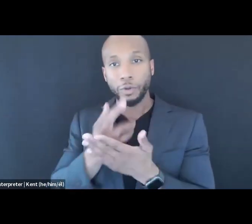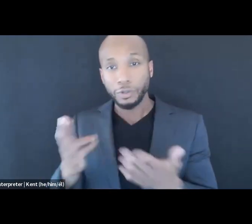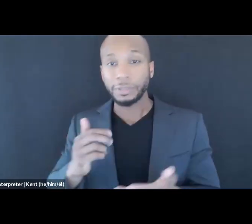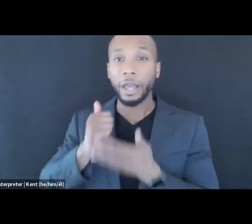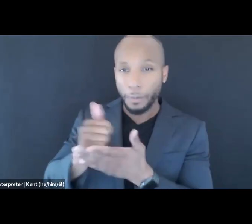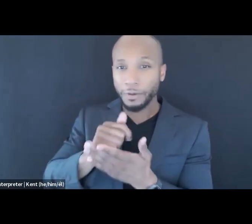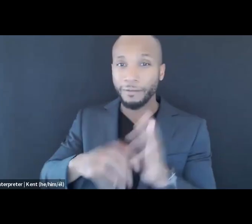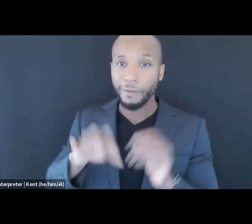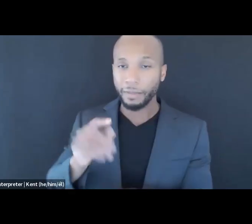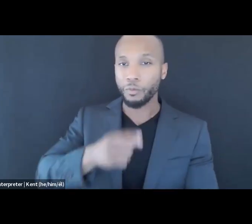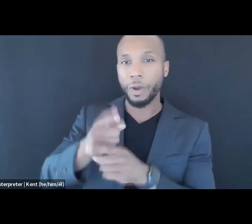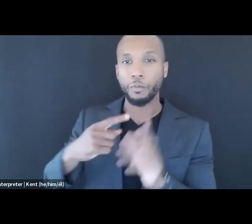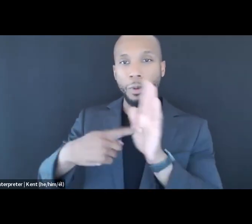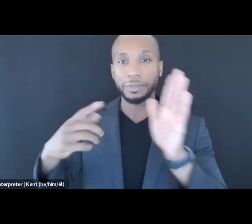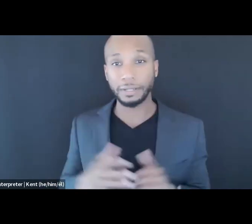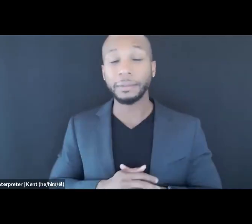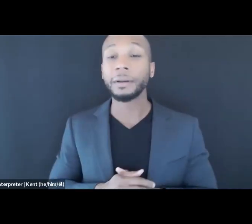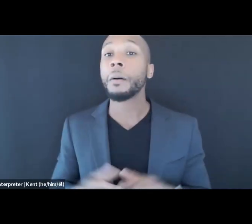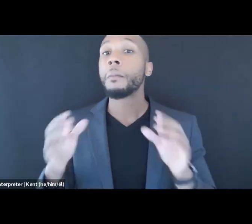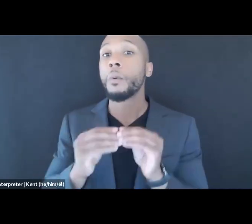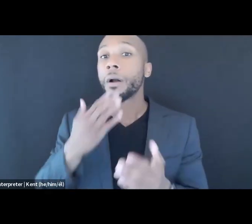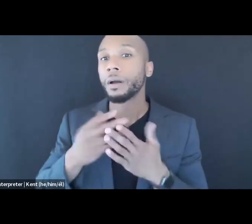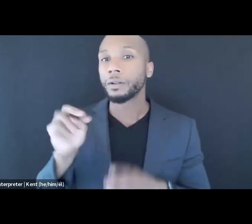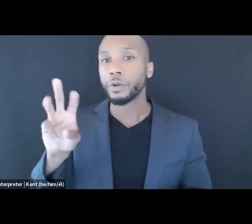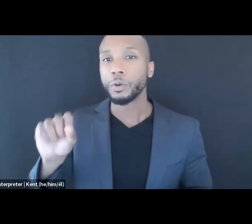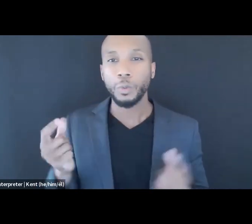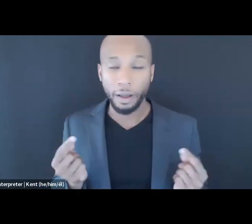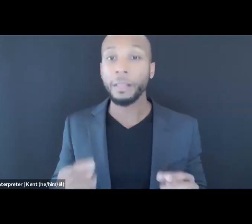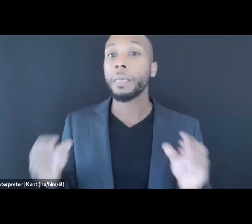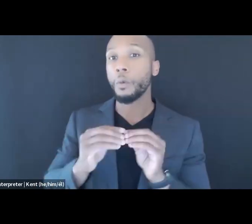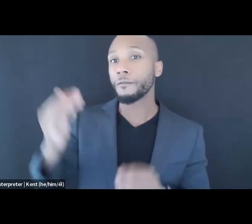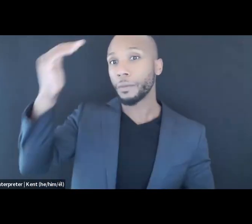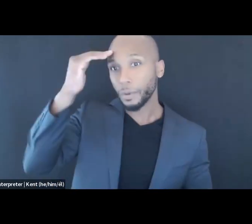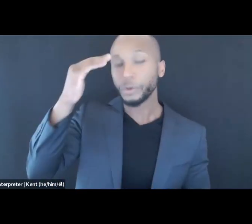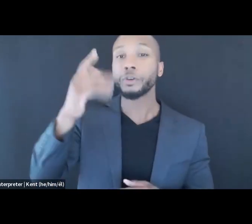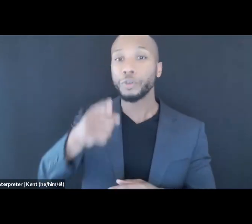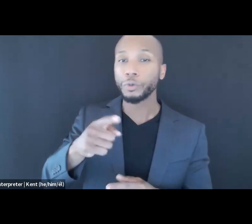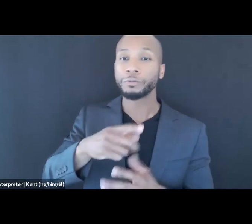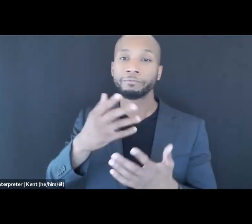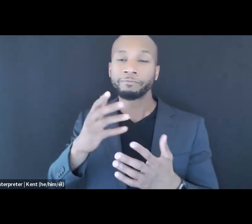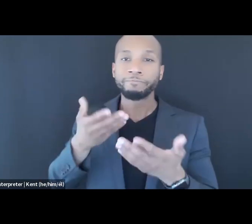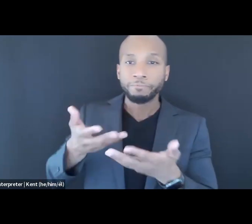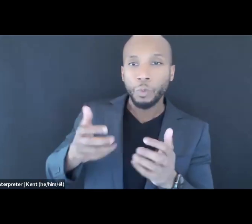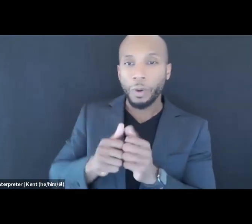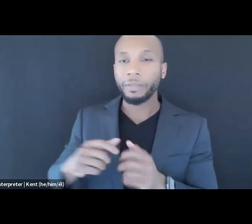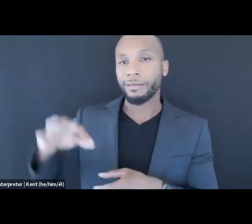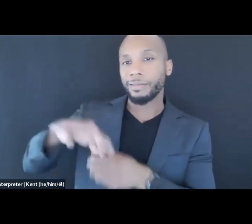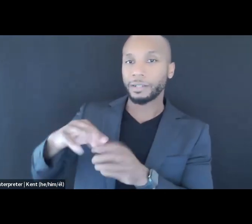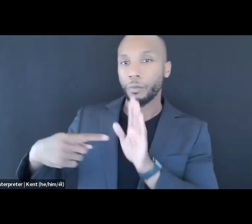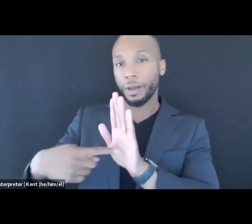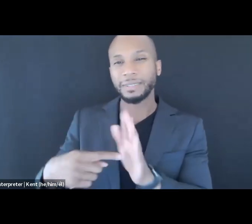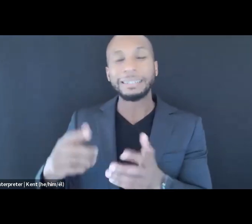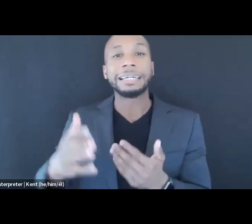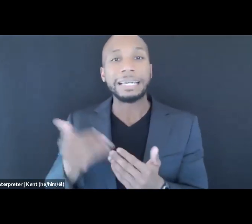track down the right representatives. And here's even more good news. The more familiar you get with your elected reps, the easier it is to